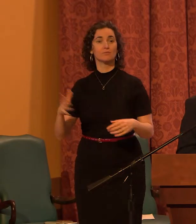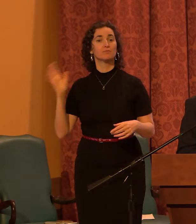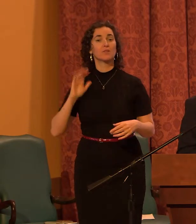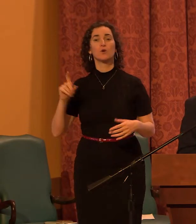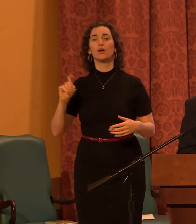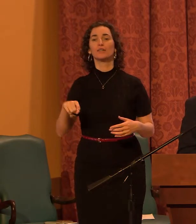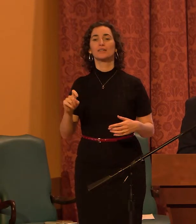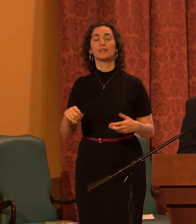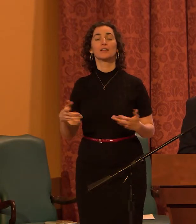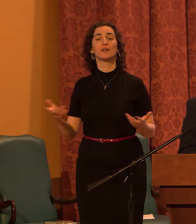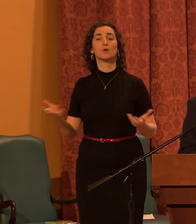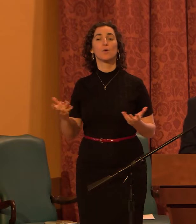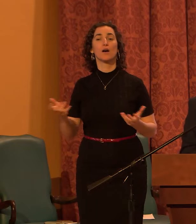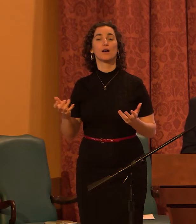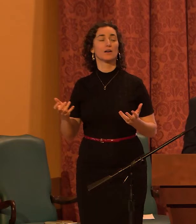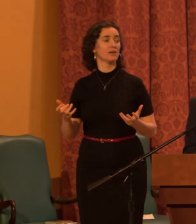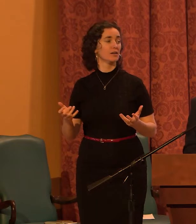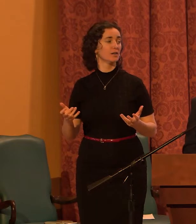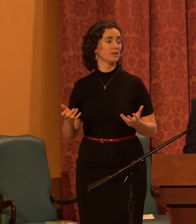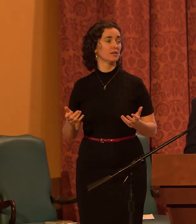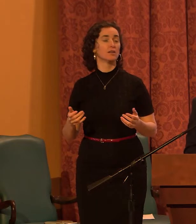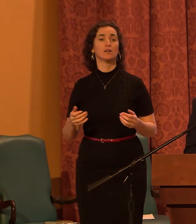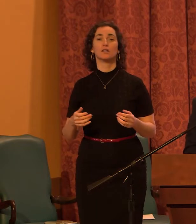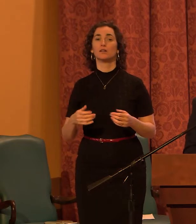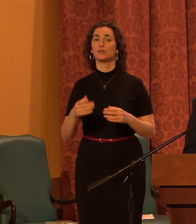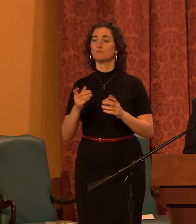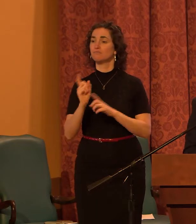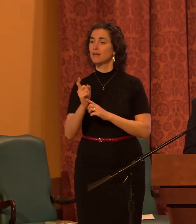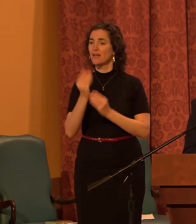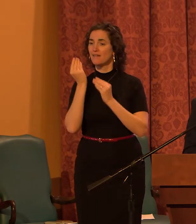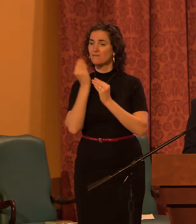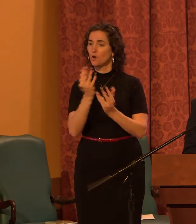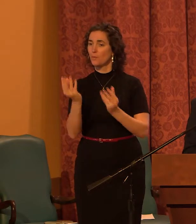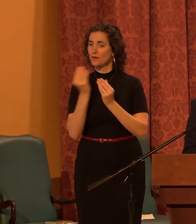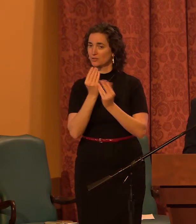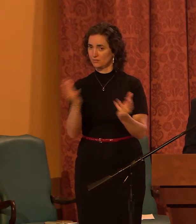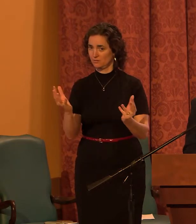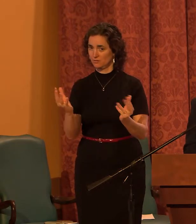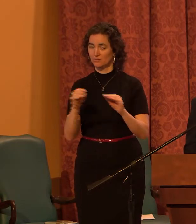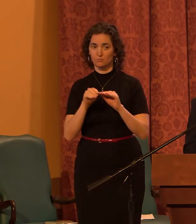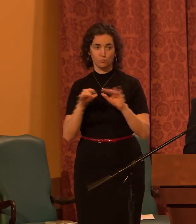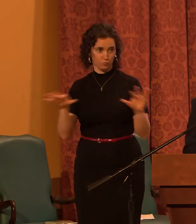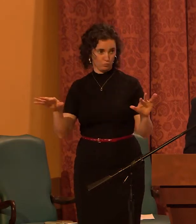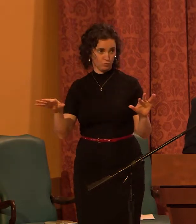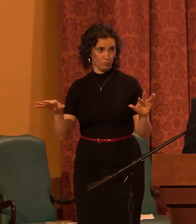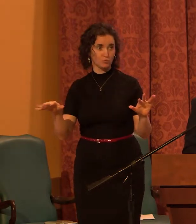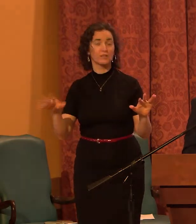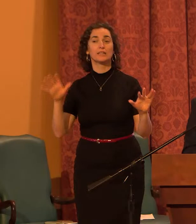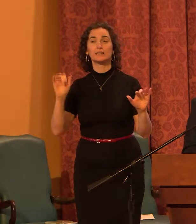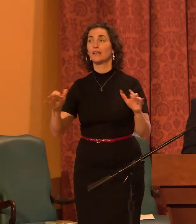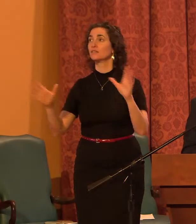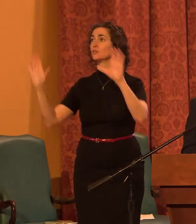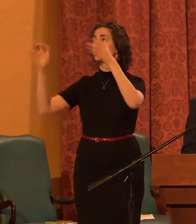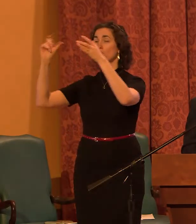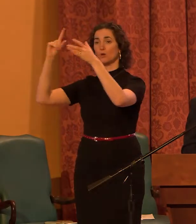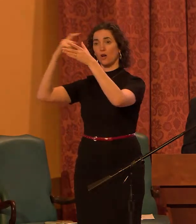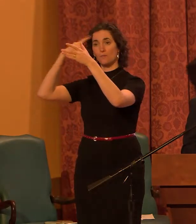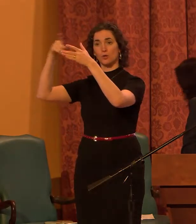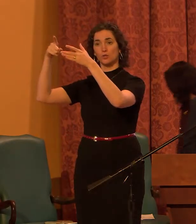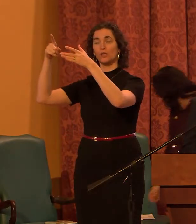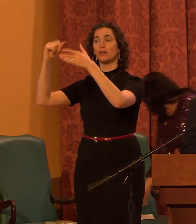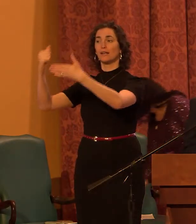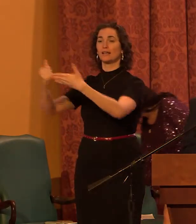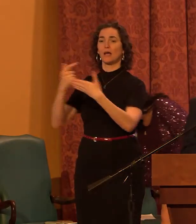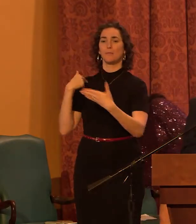needed was immediate information that would allow our government to help